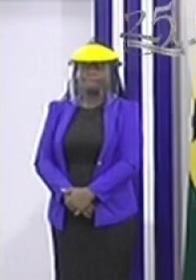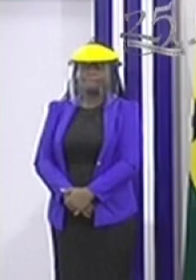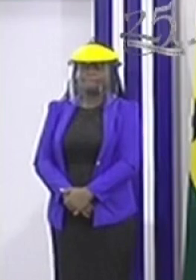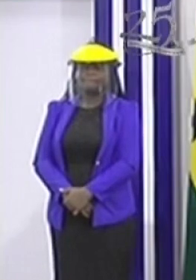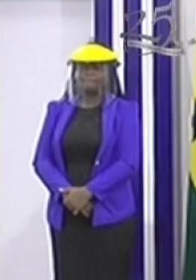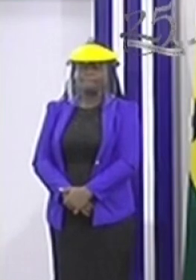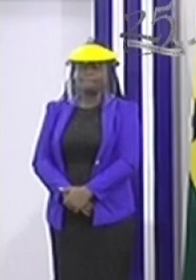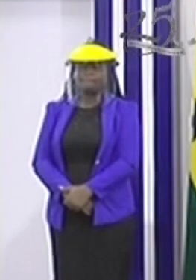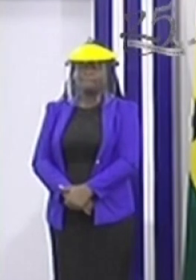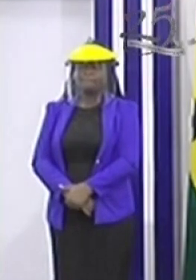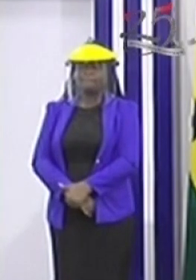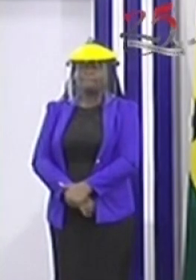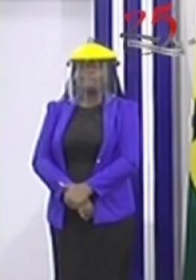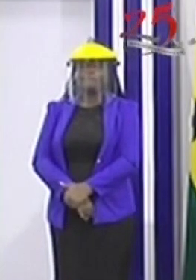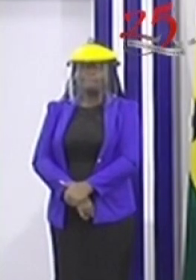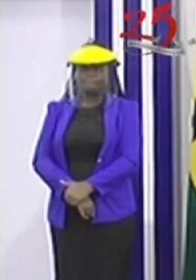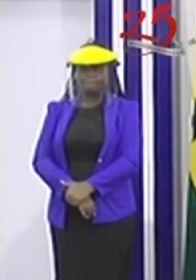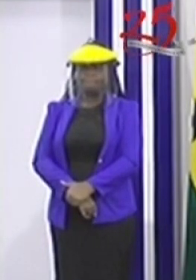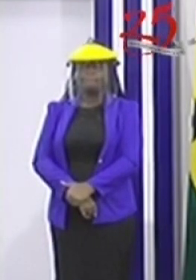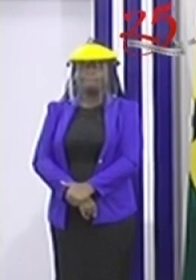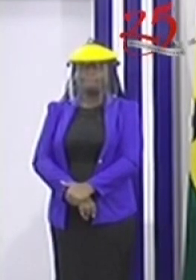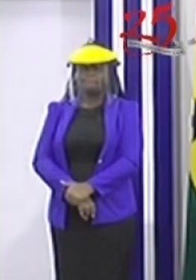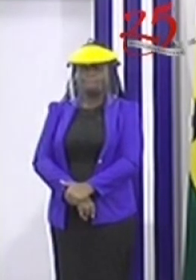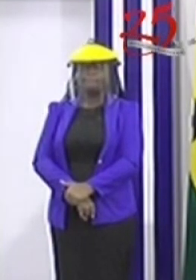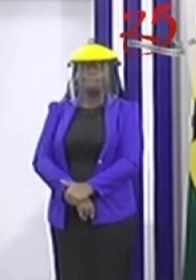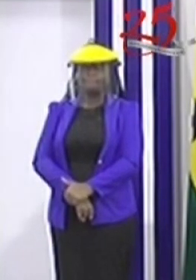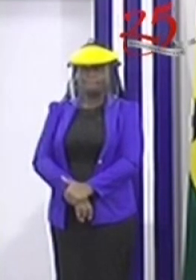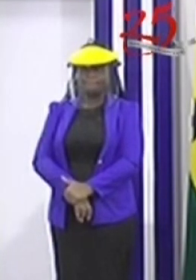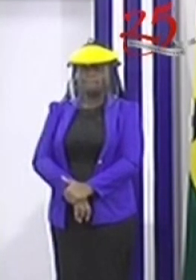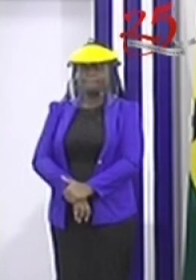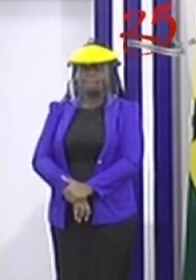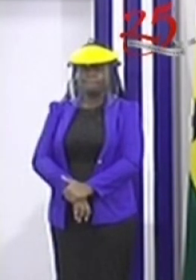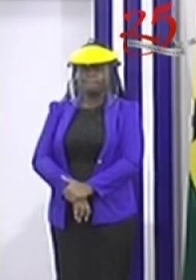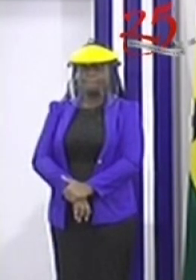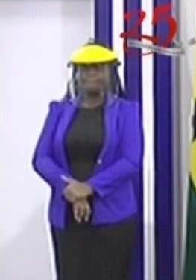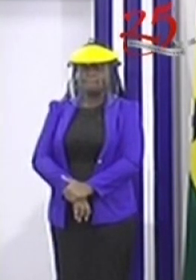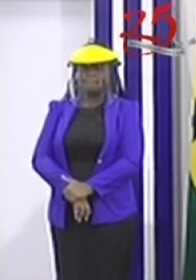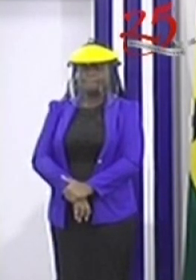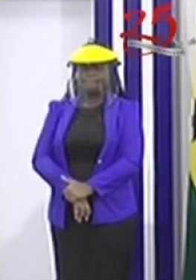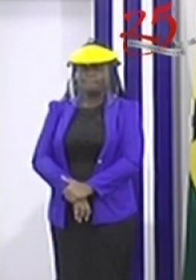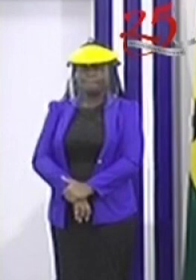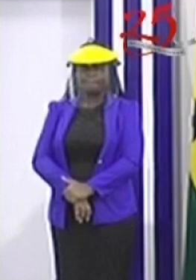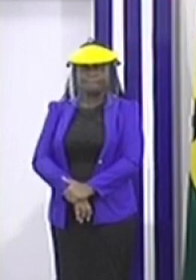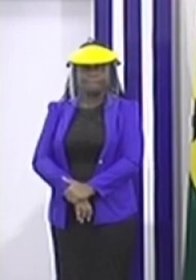through commercial vehicles. Is this true, and what is being done about such cases? Thank you.